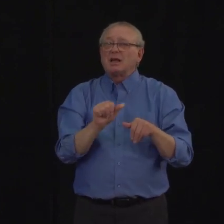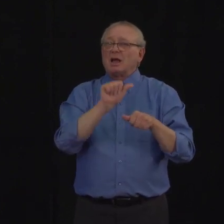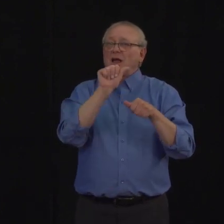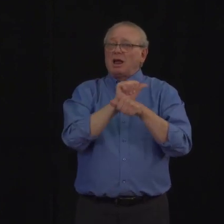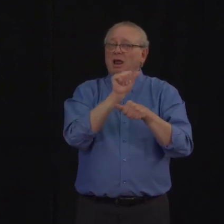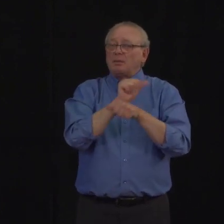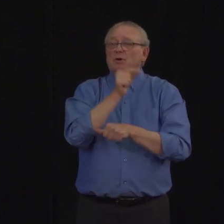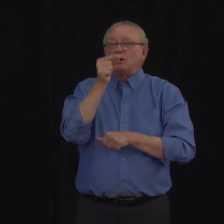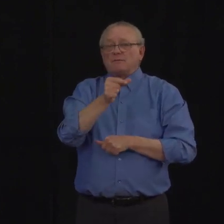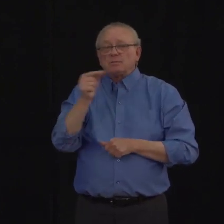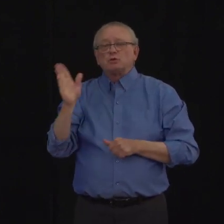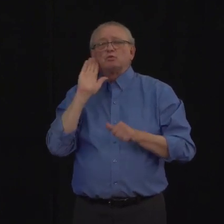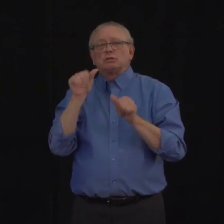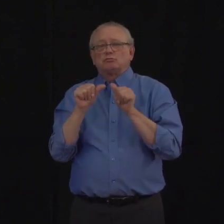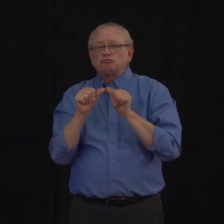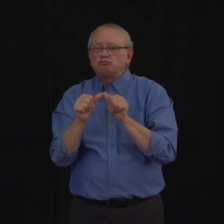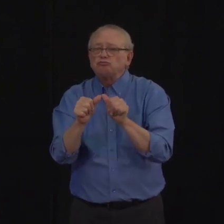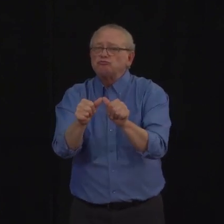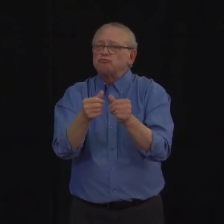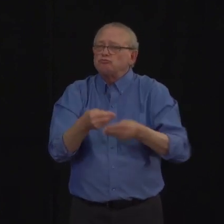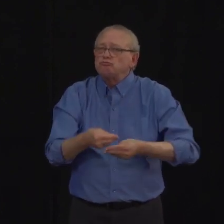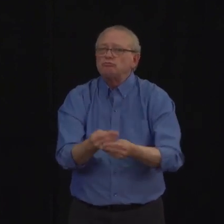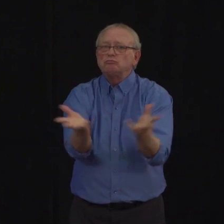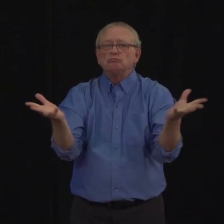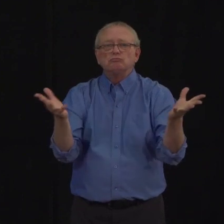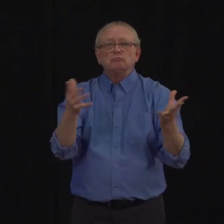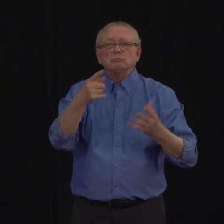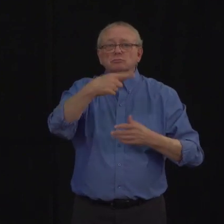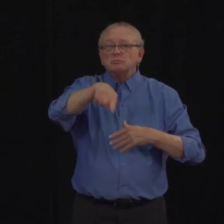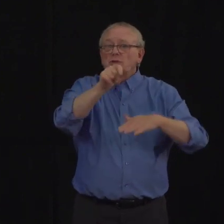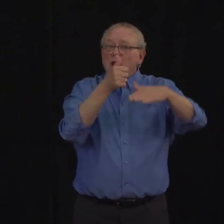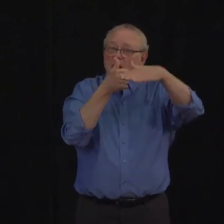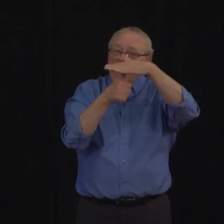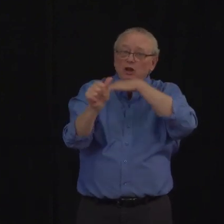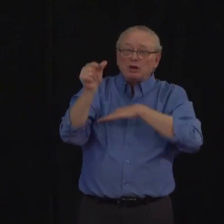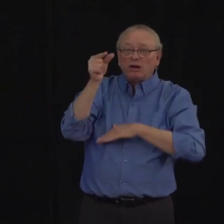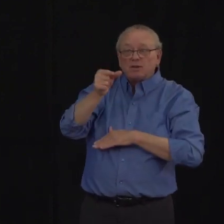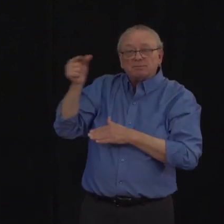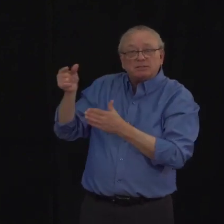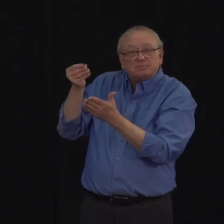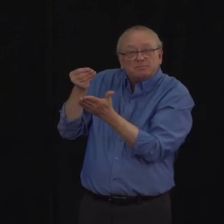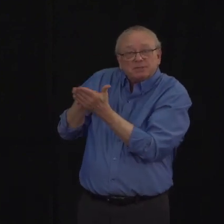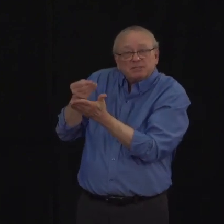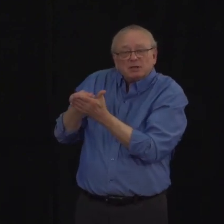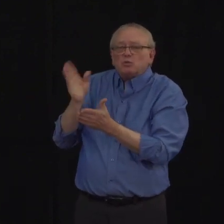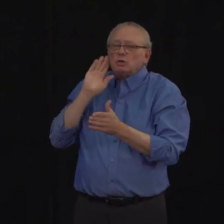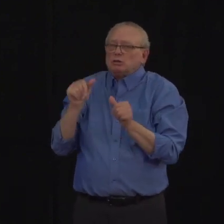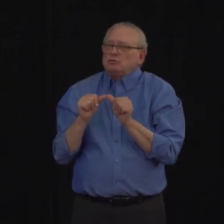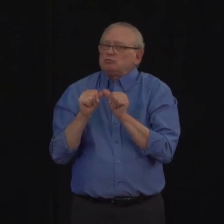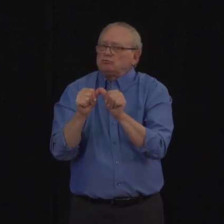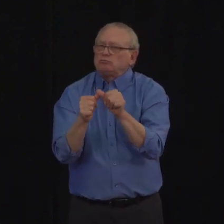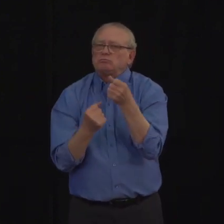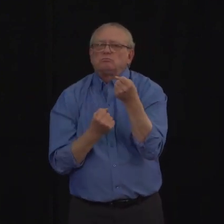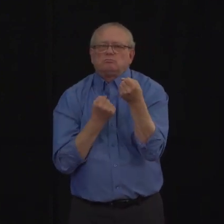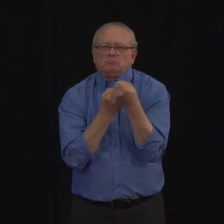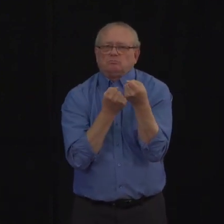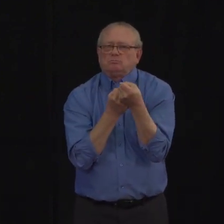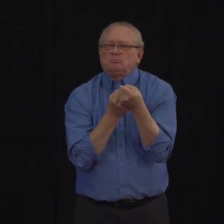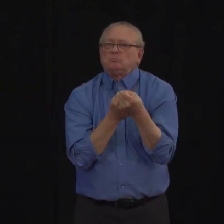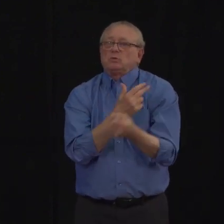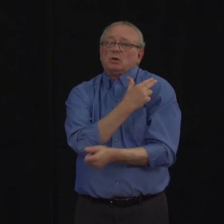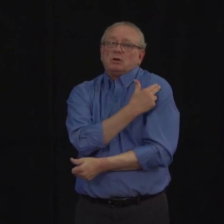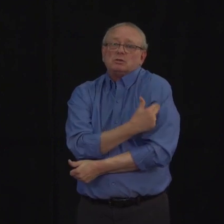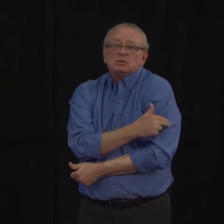no changes in the provincial PPE supply for hospitals and clinics operated by Alberta Health Services, continuing